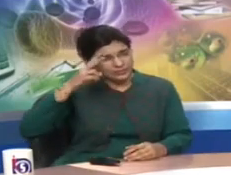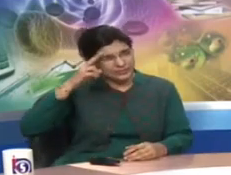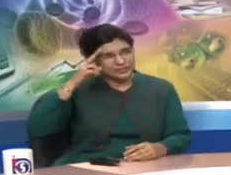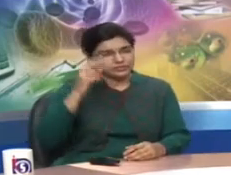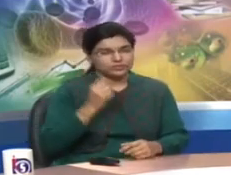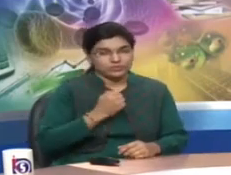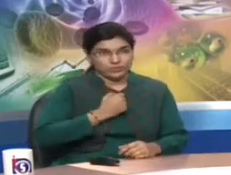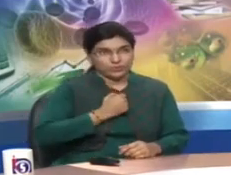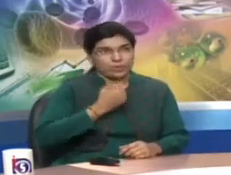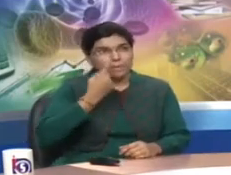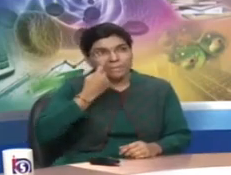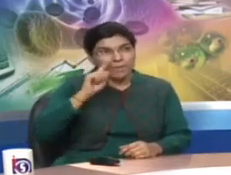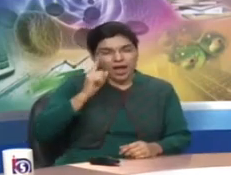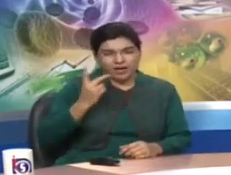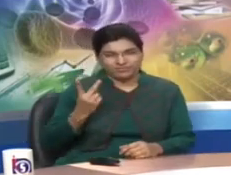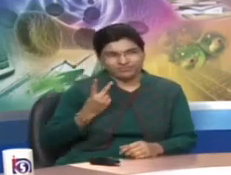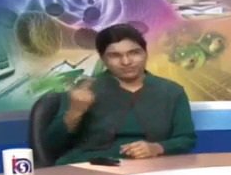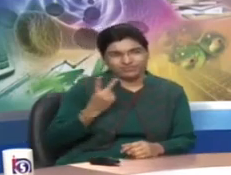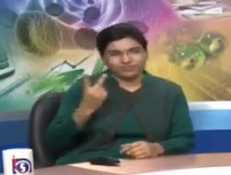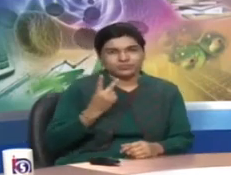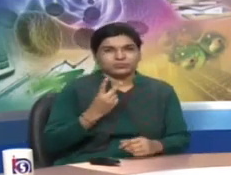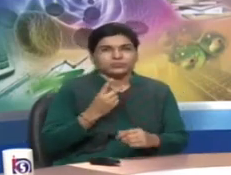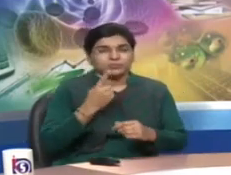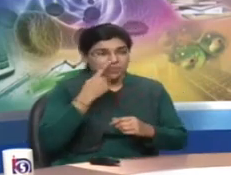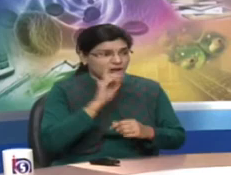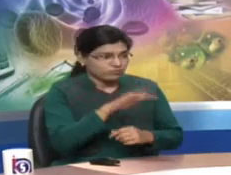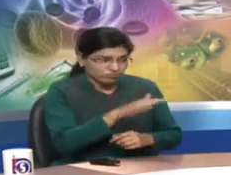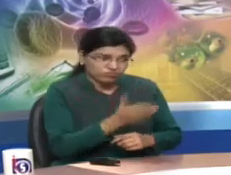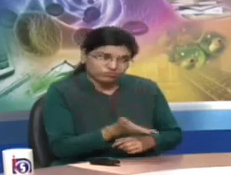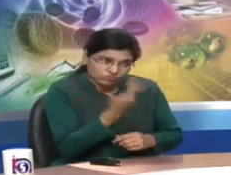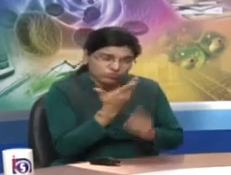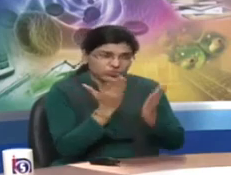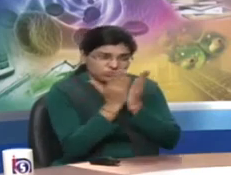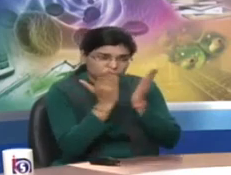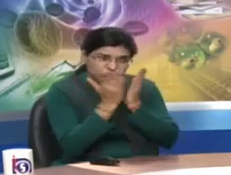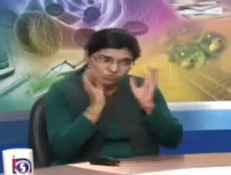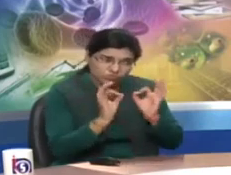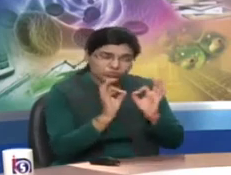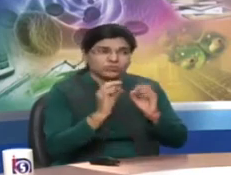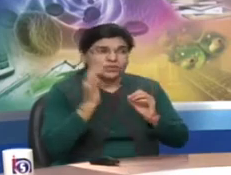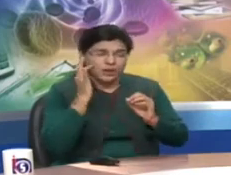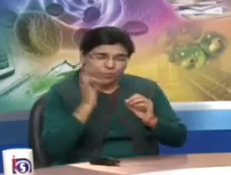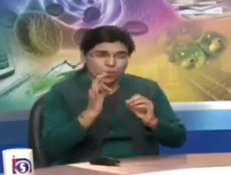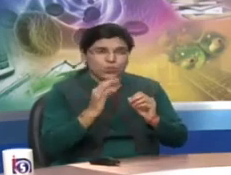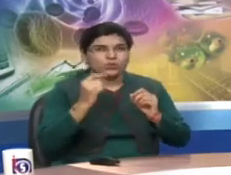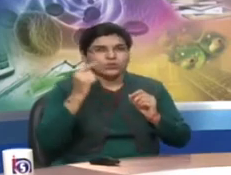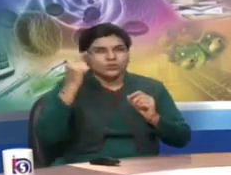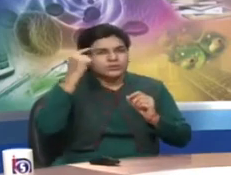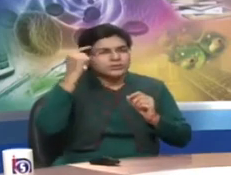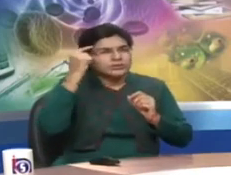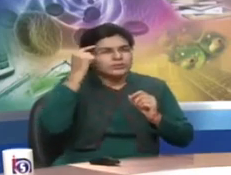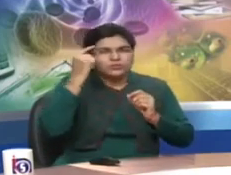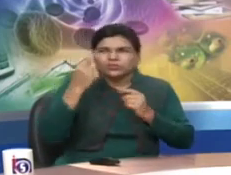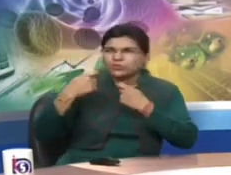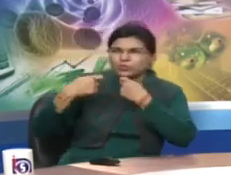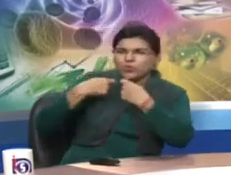I also want to ask. The son says, my mother, highly qualified, is